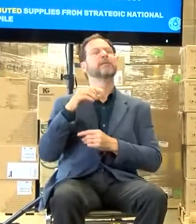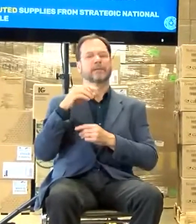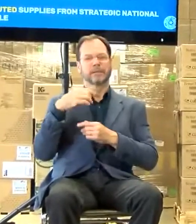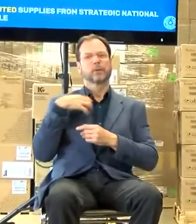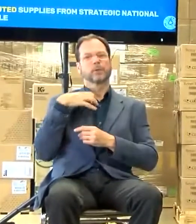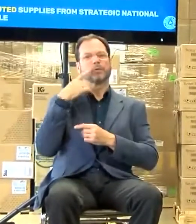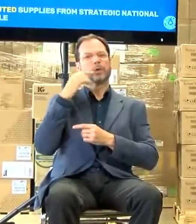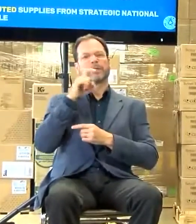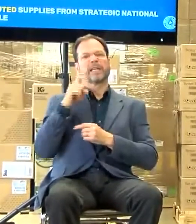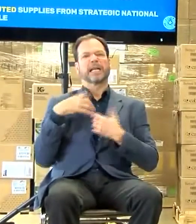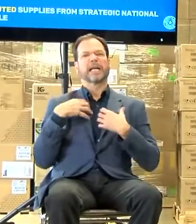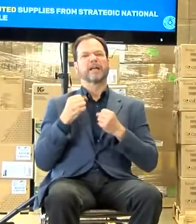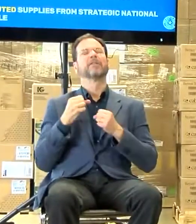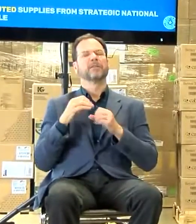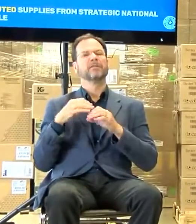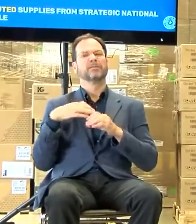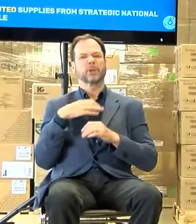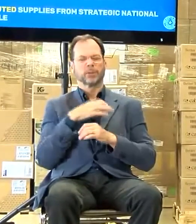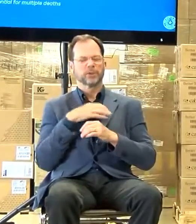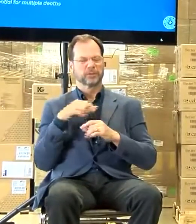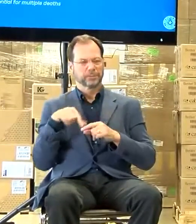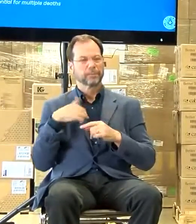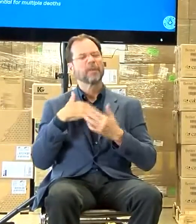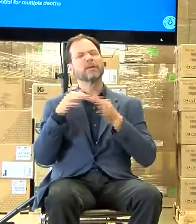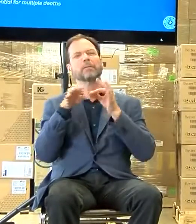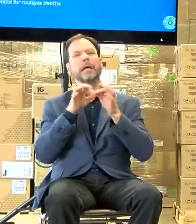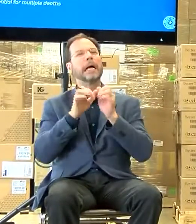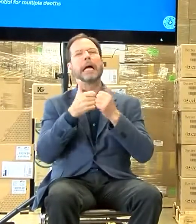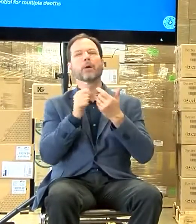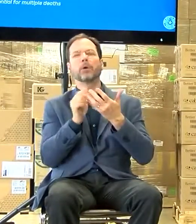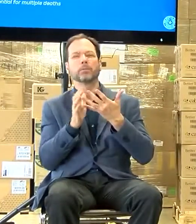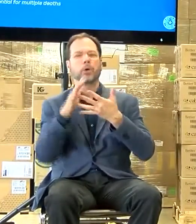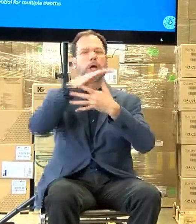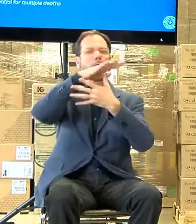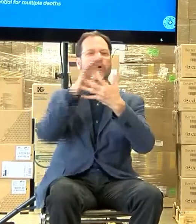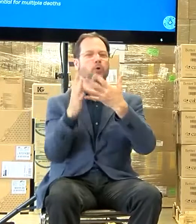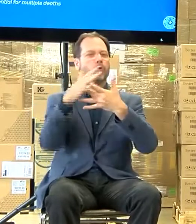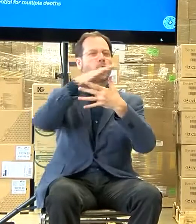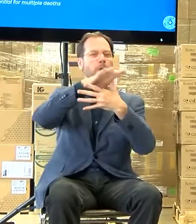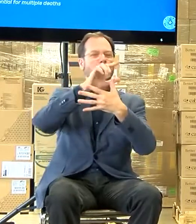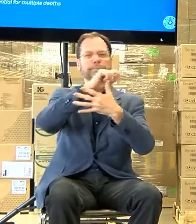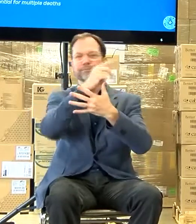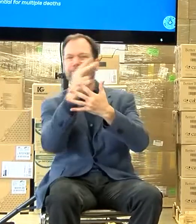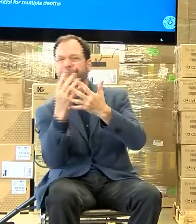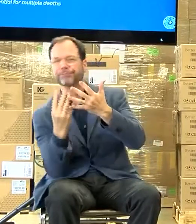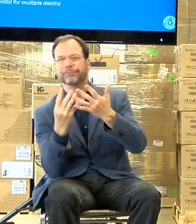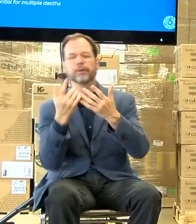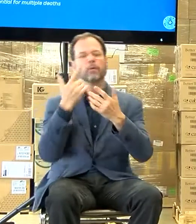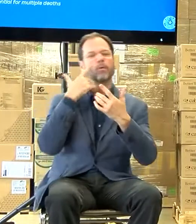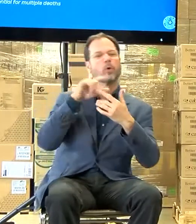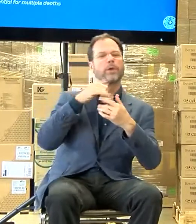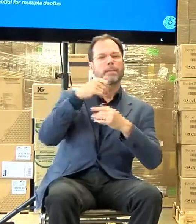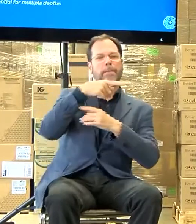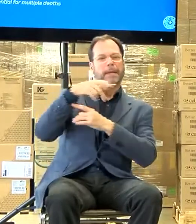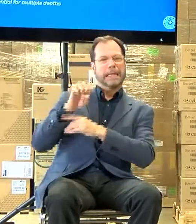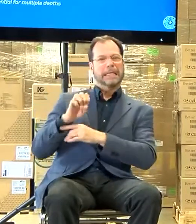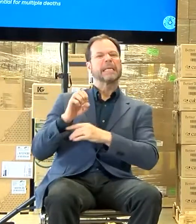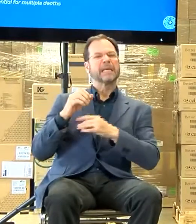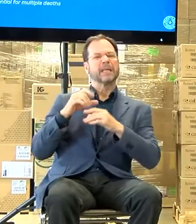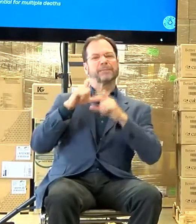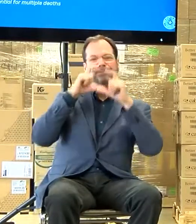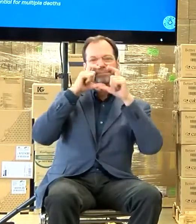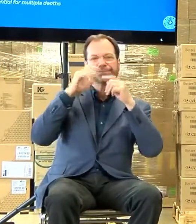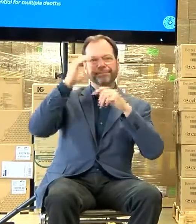Health Services. And I want to talk a little bit about how we have prioritized the distribution of the personal protective equipment that we